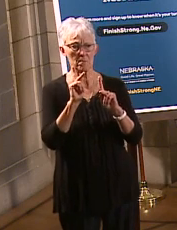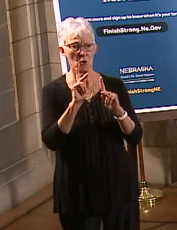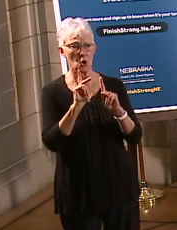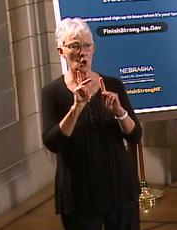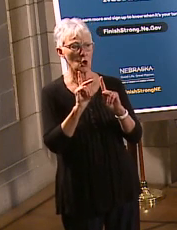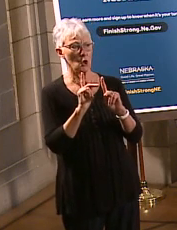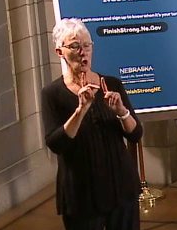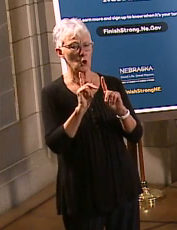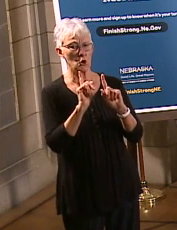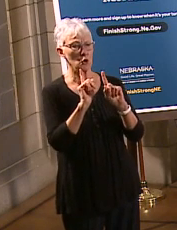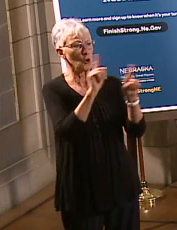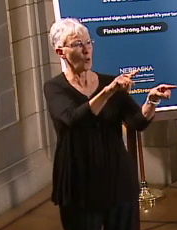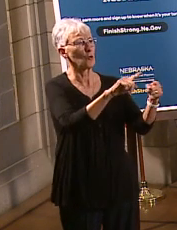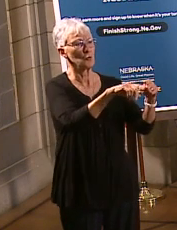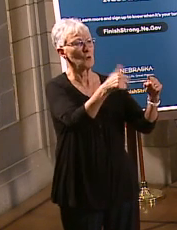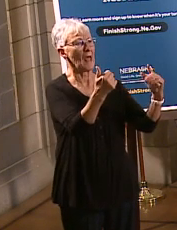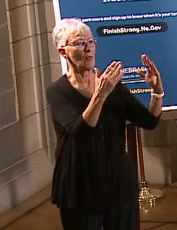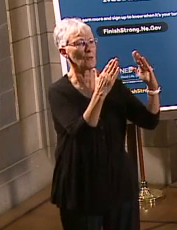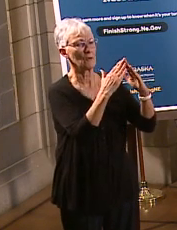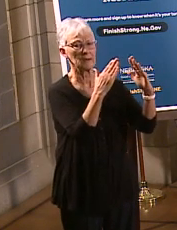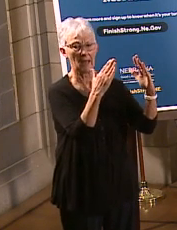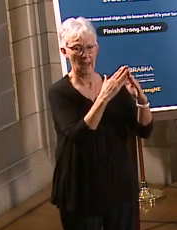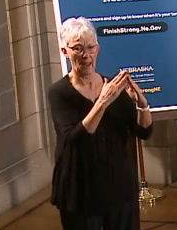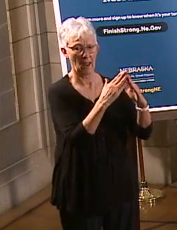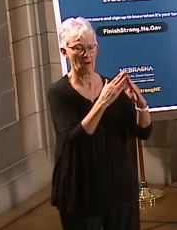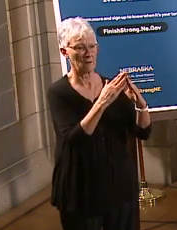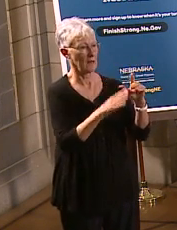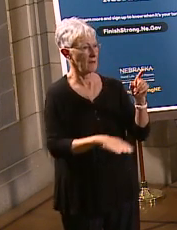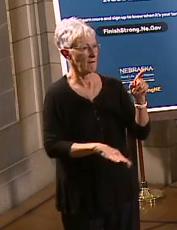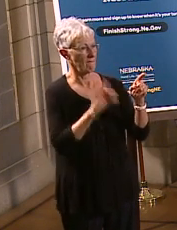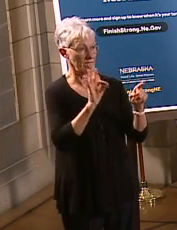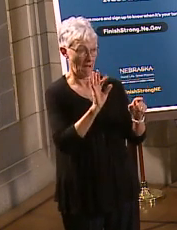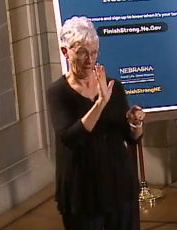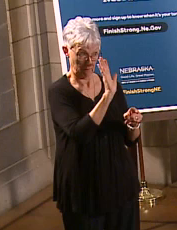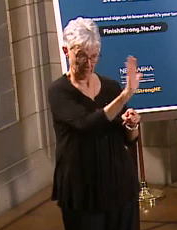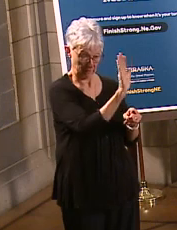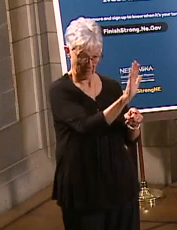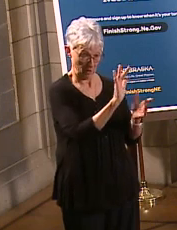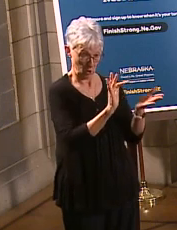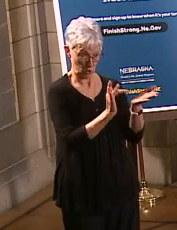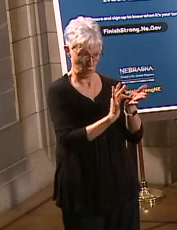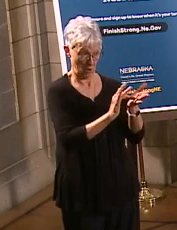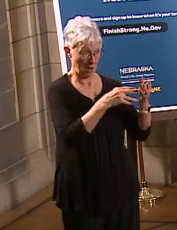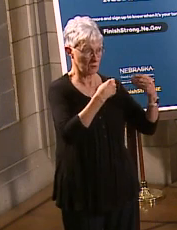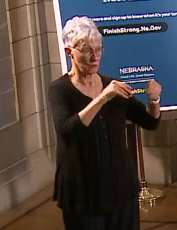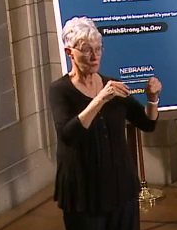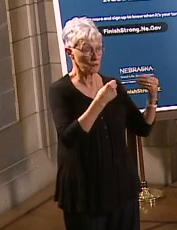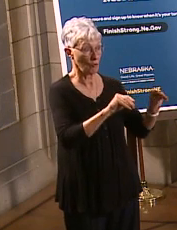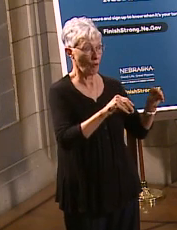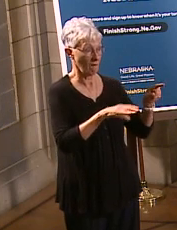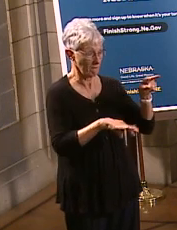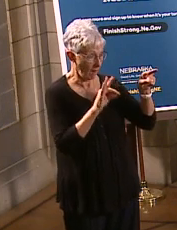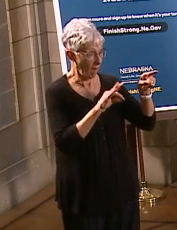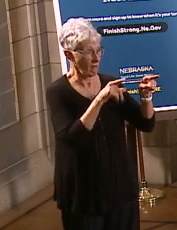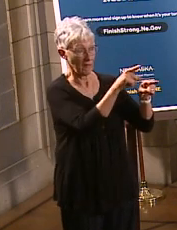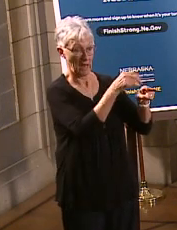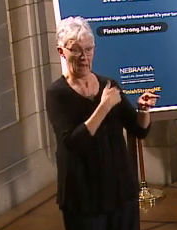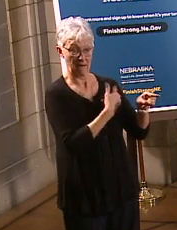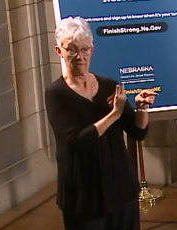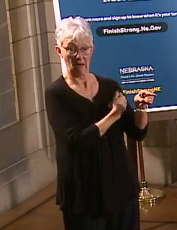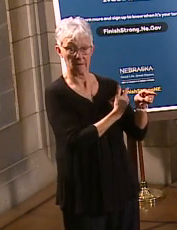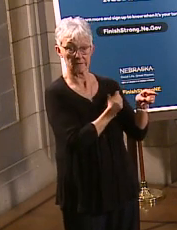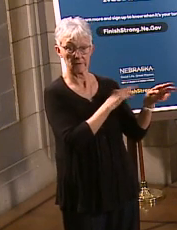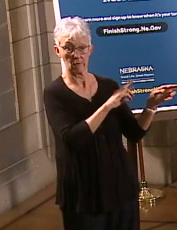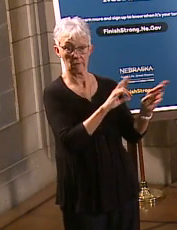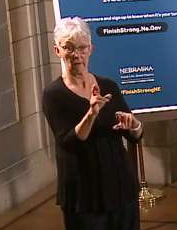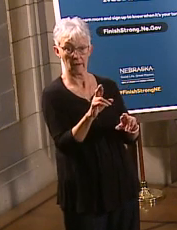all this rollout would be? So again, what Andrew's asking about is, have we seen people go shopping, say, leaving a bigger community, go looking at a